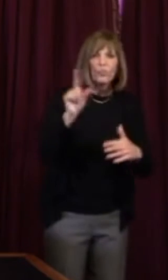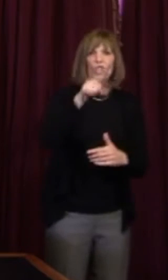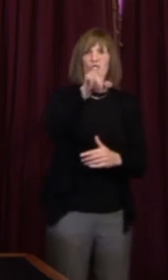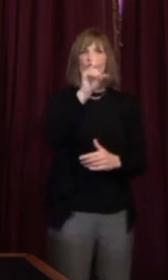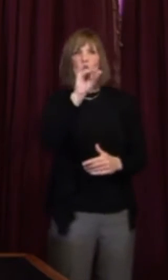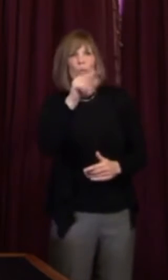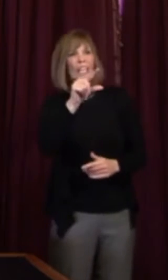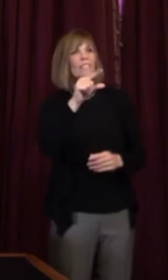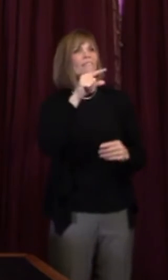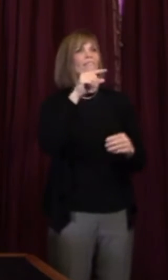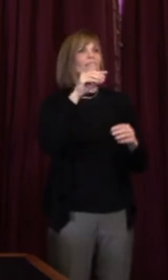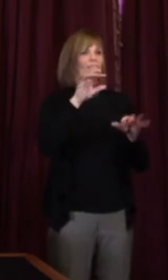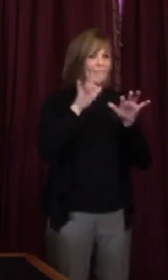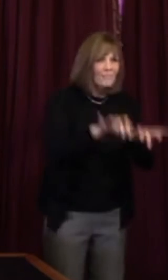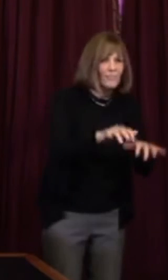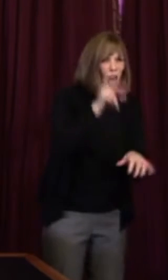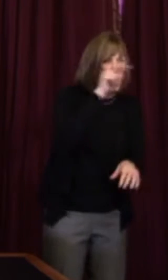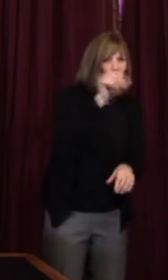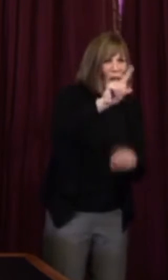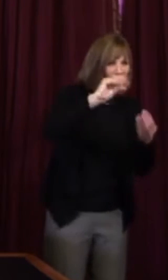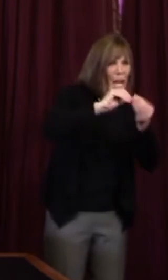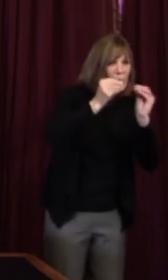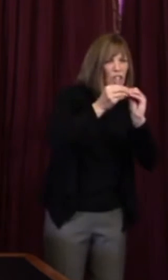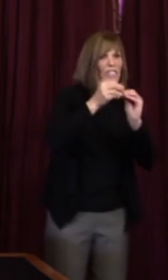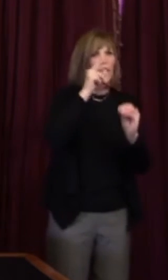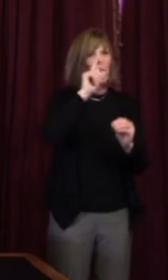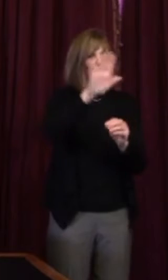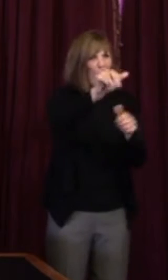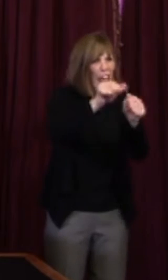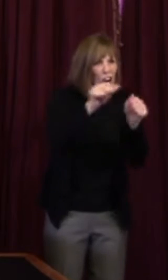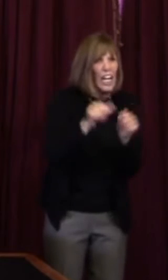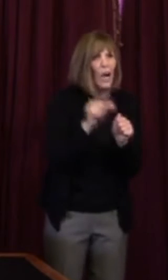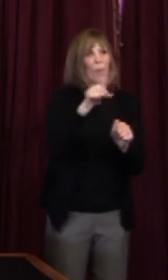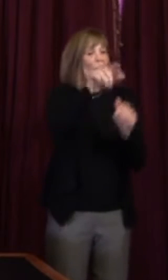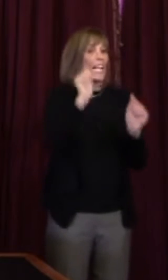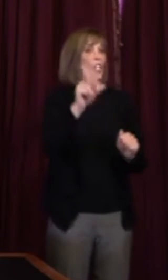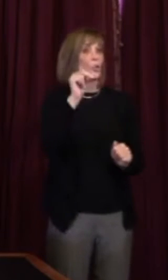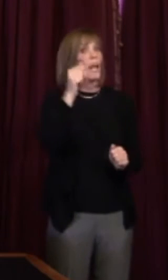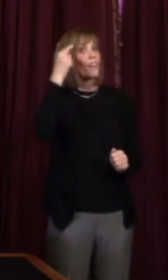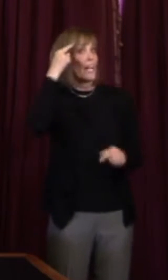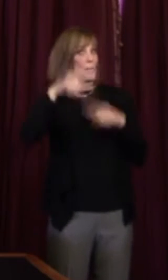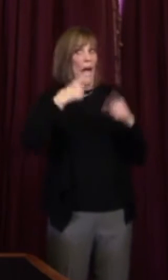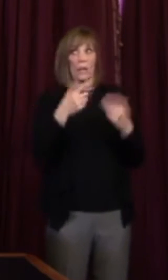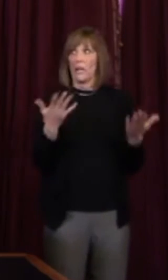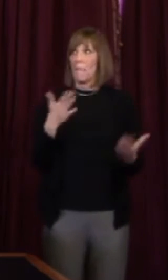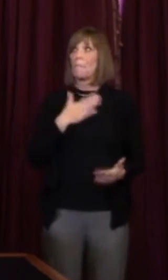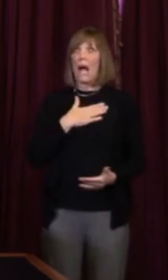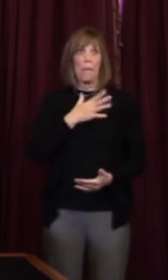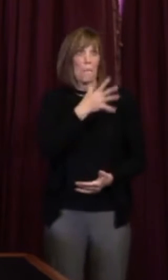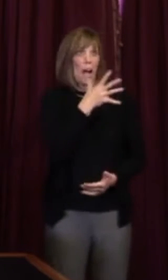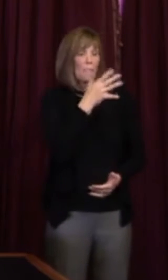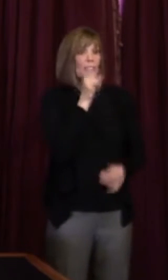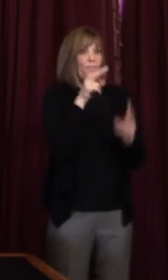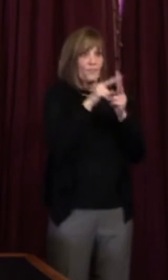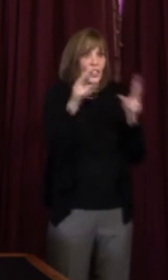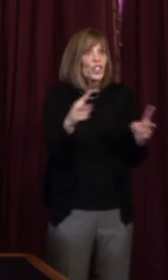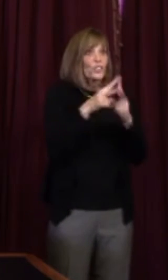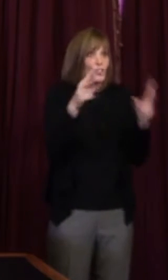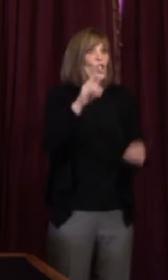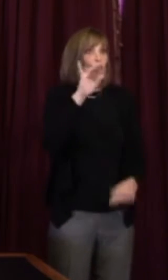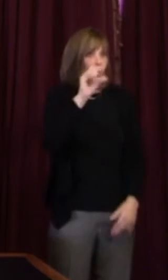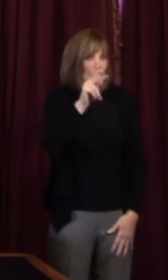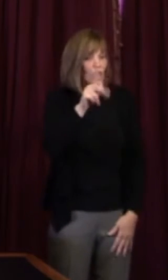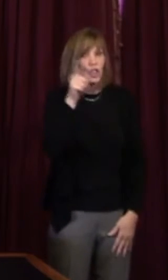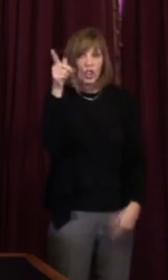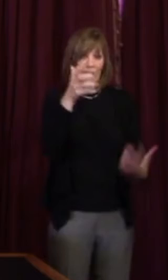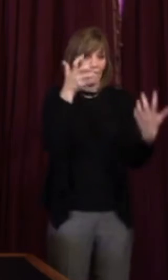doing, and go online and look at what the numbers are in your area. Think about, you know, my mom is very vulnerable. She